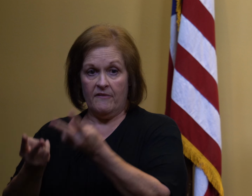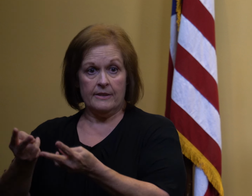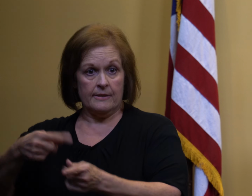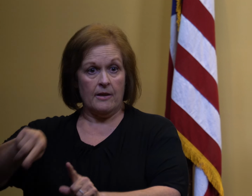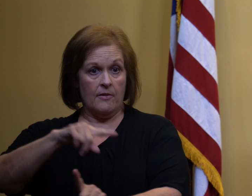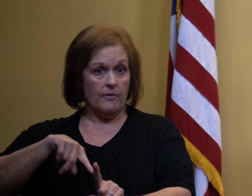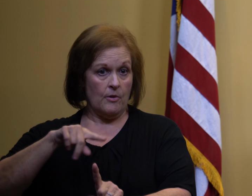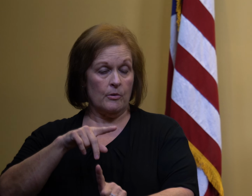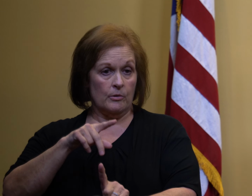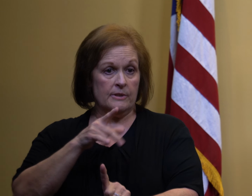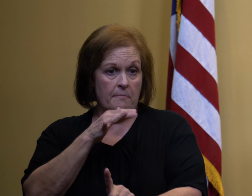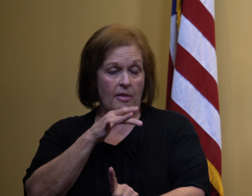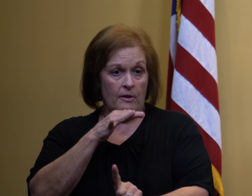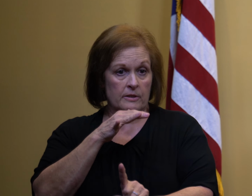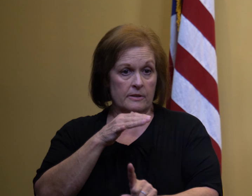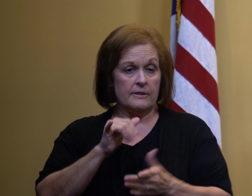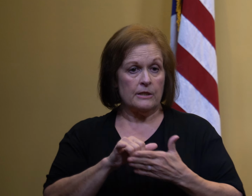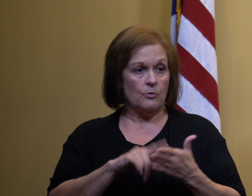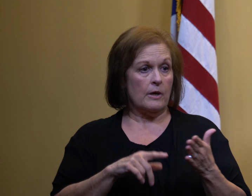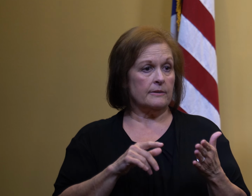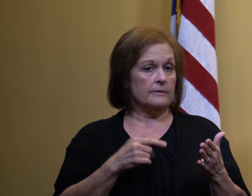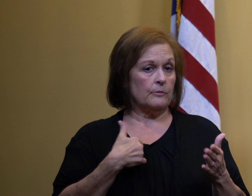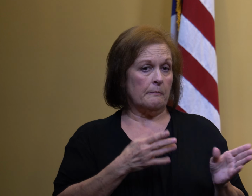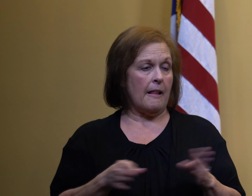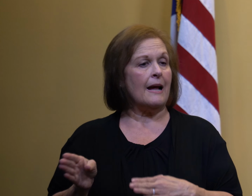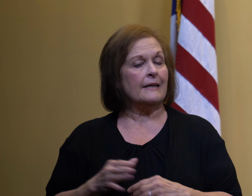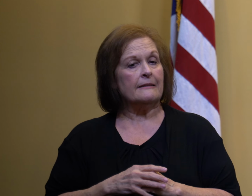city beyond this particular term.